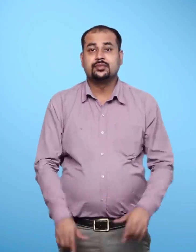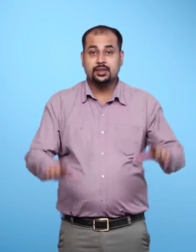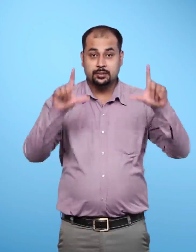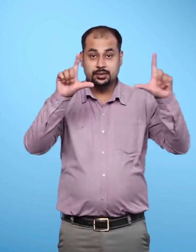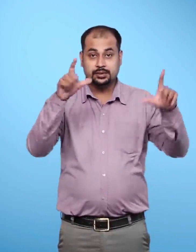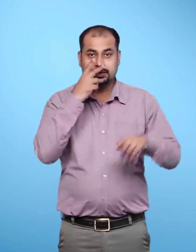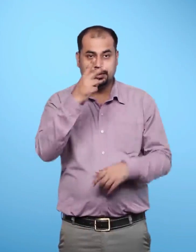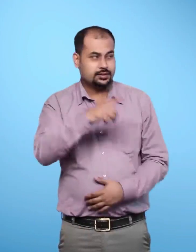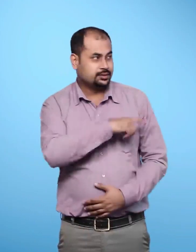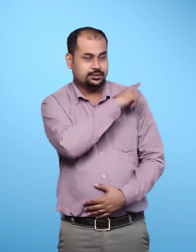Fazila,